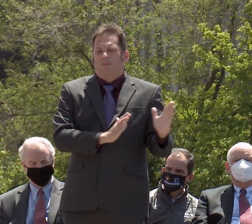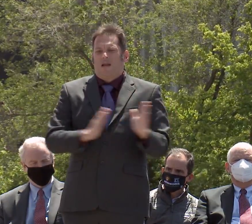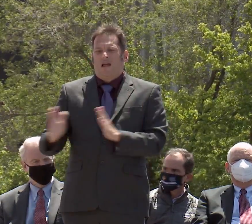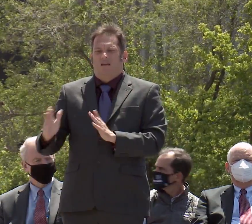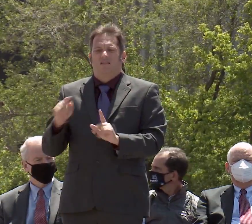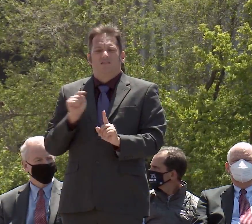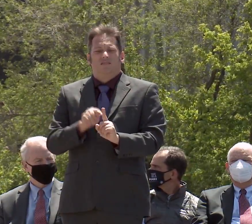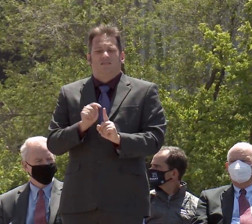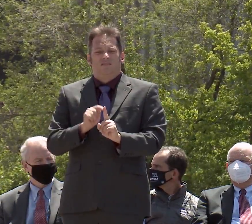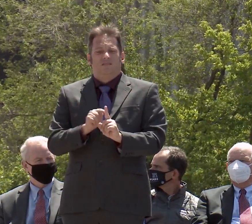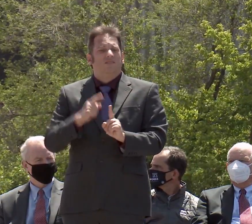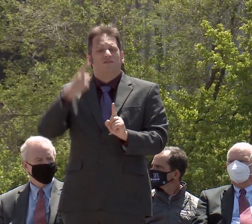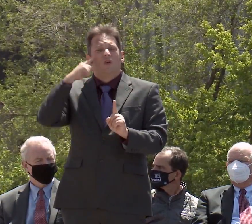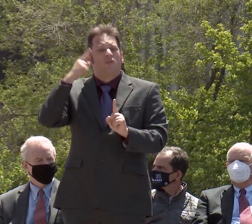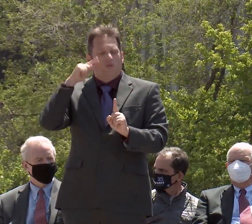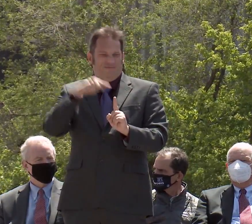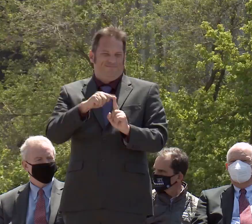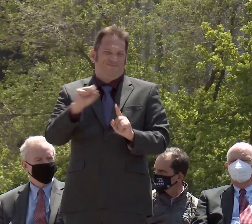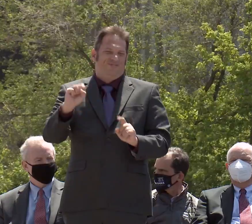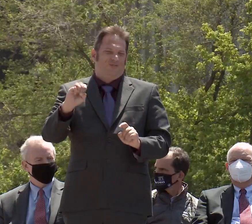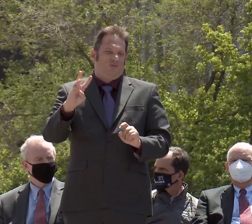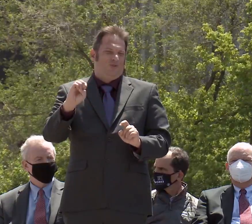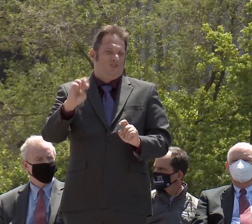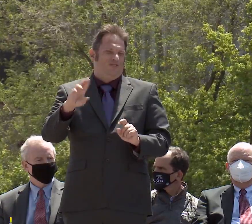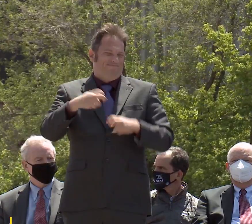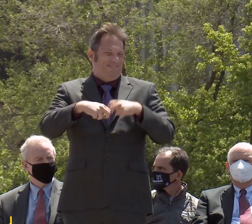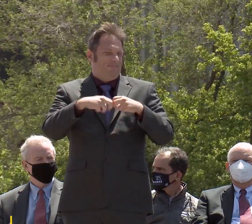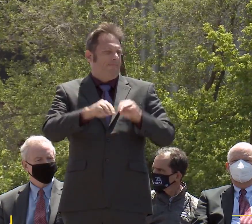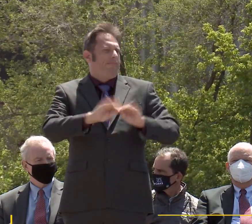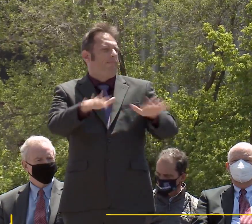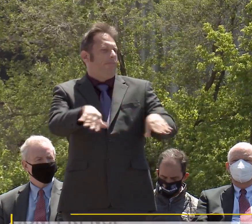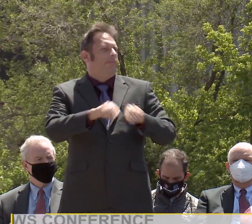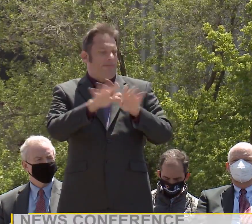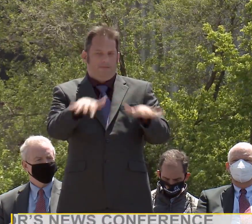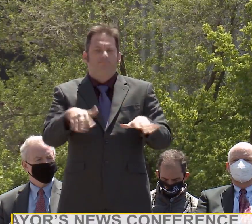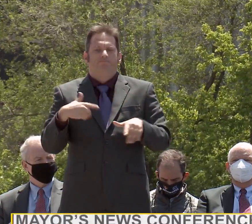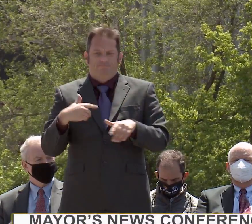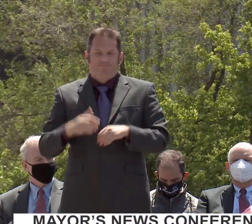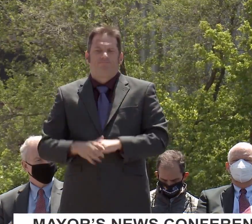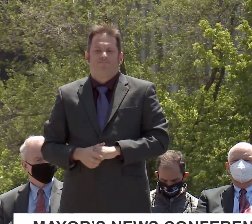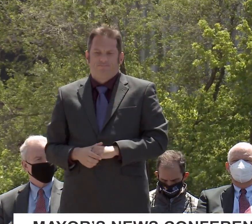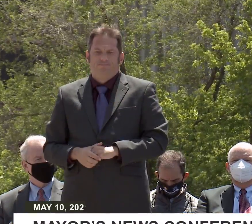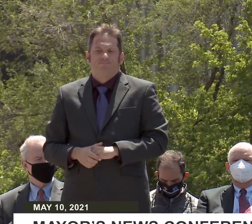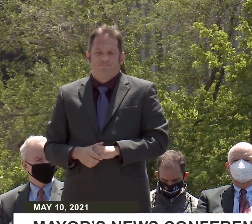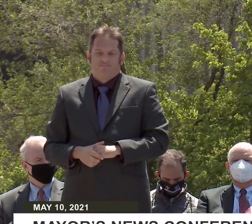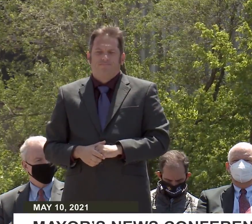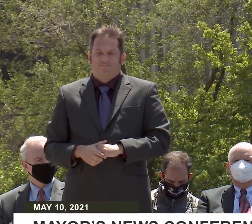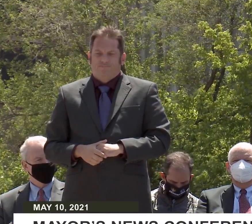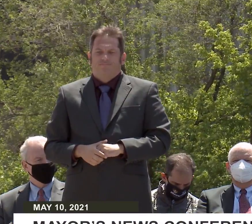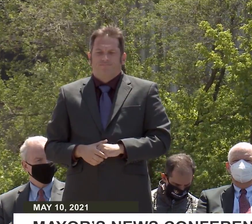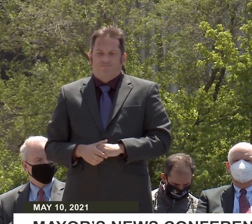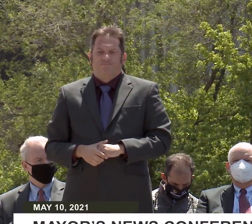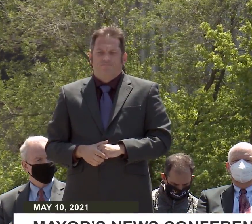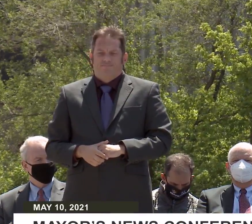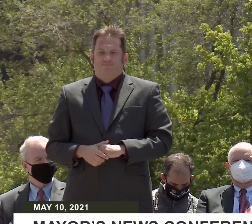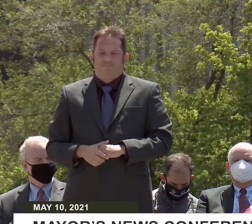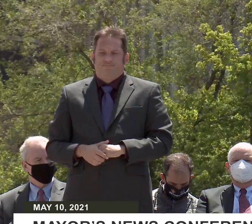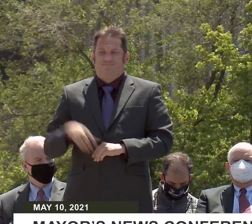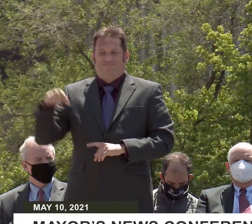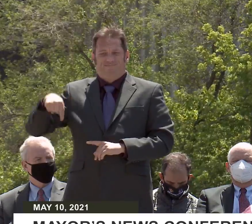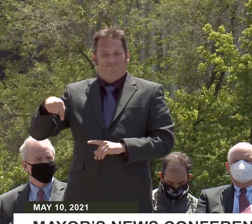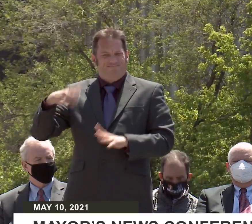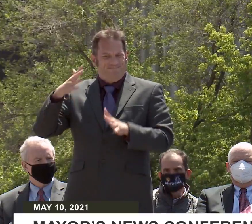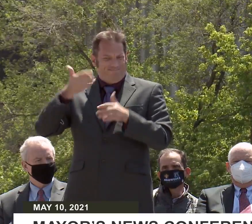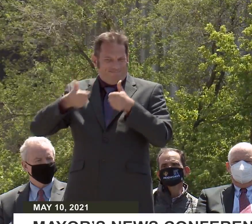of that effort, the Back River Water Wastewater Treatment Plant Headworks project, which we are celebrating today, was